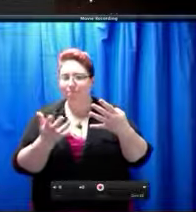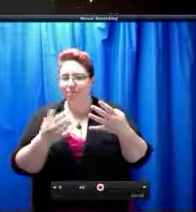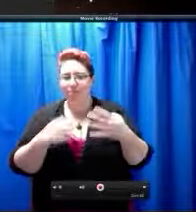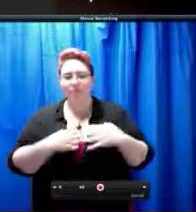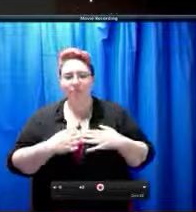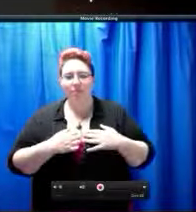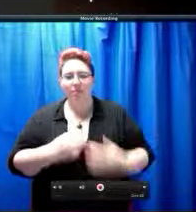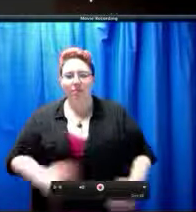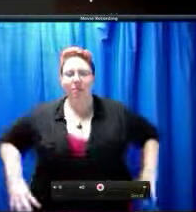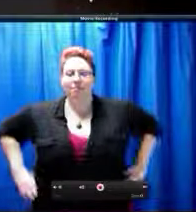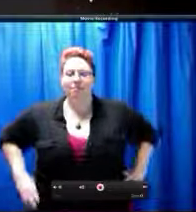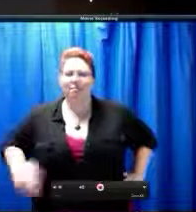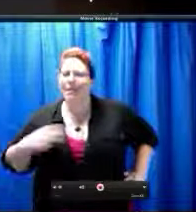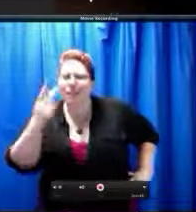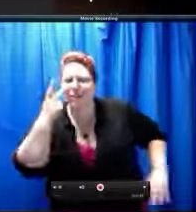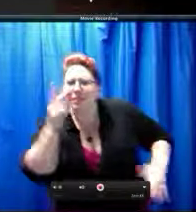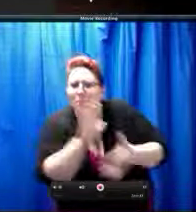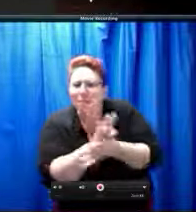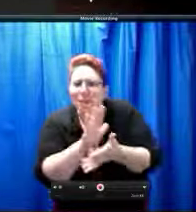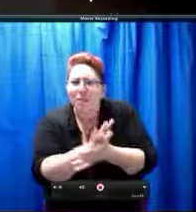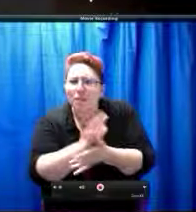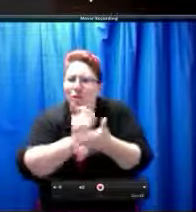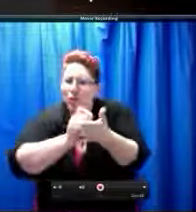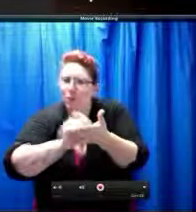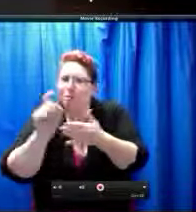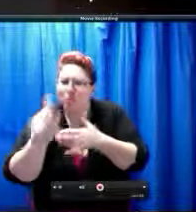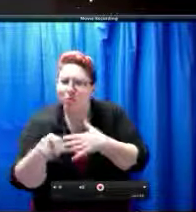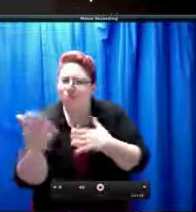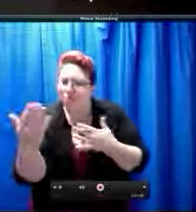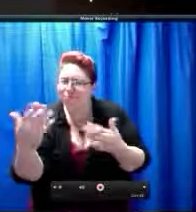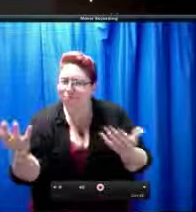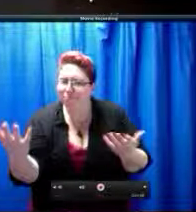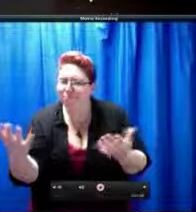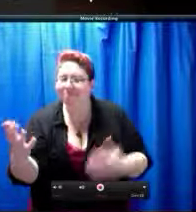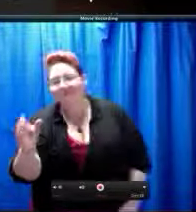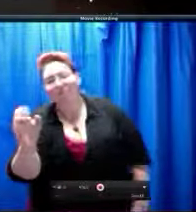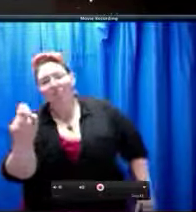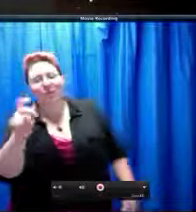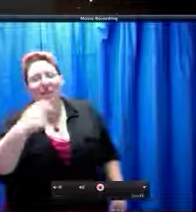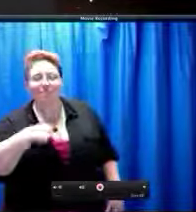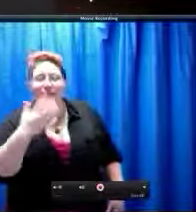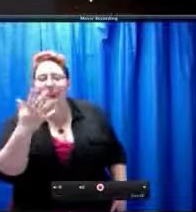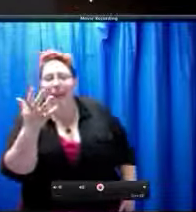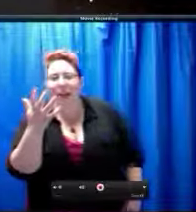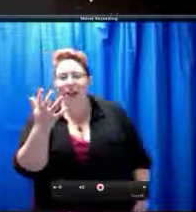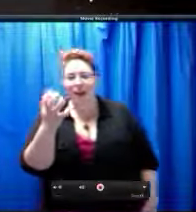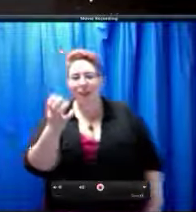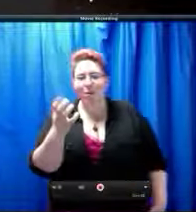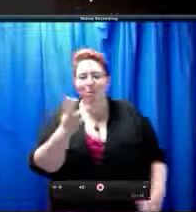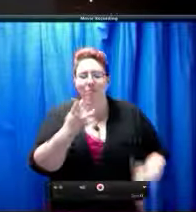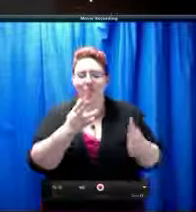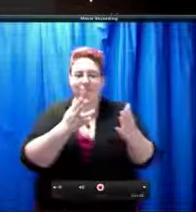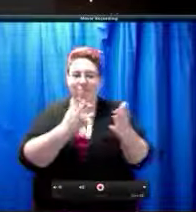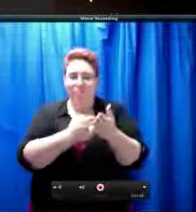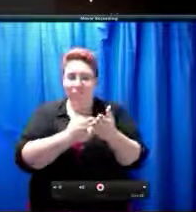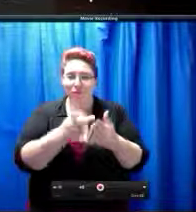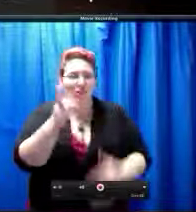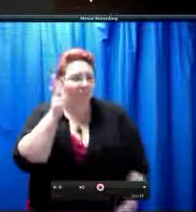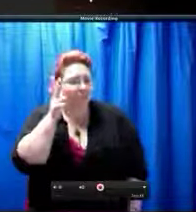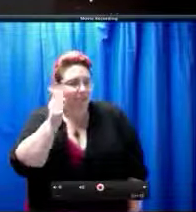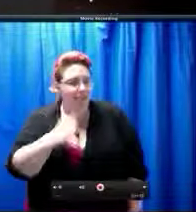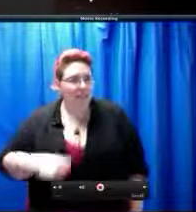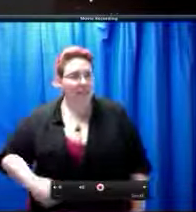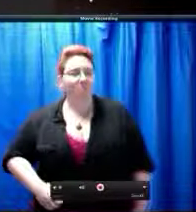guys are supposed to be taking notes. That's okay. I want to make sure that you guys are listening, okay? So the C word,